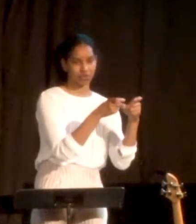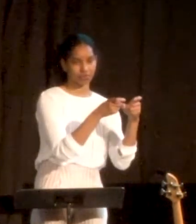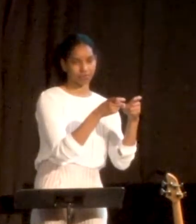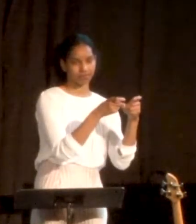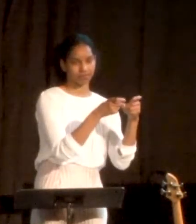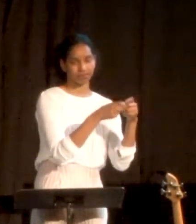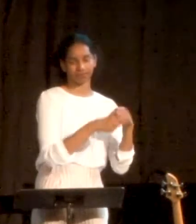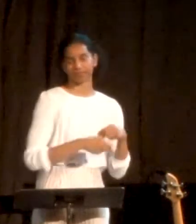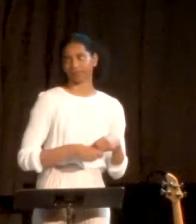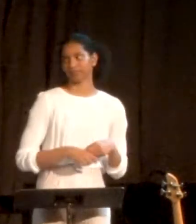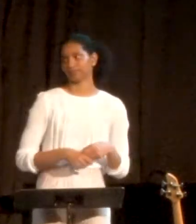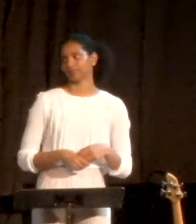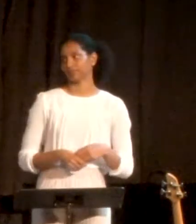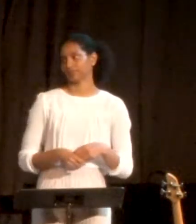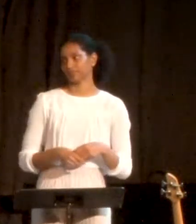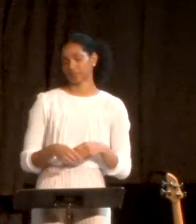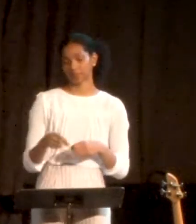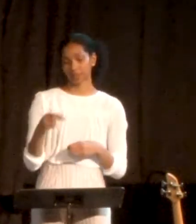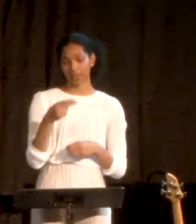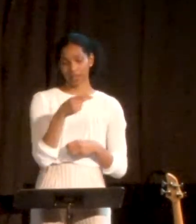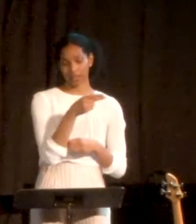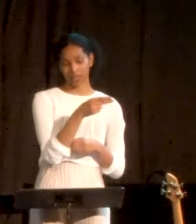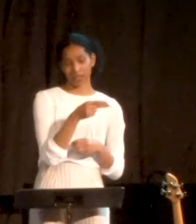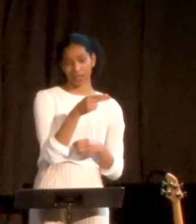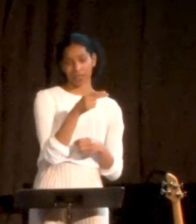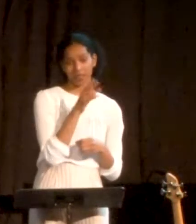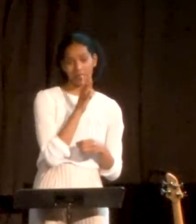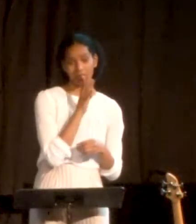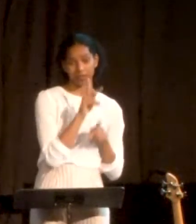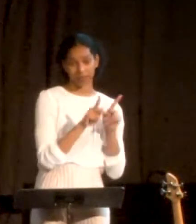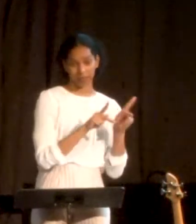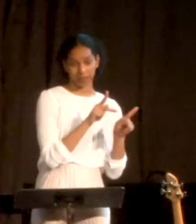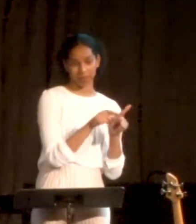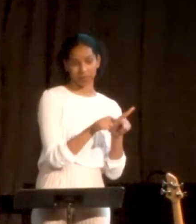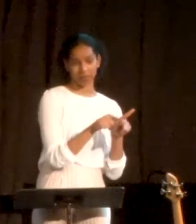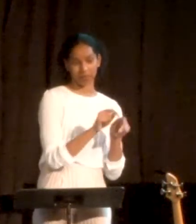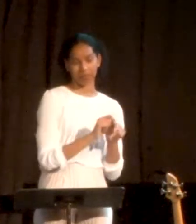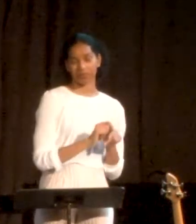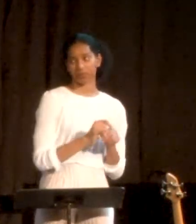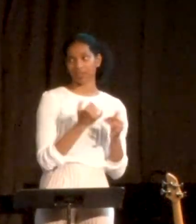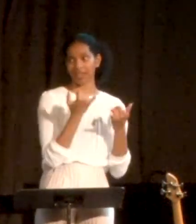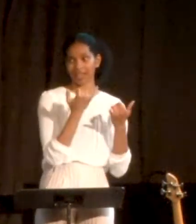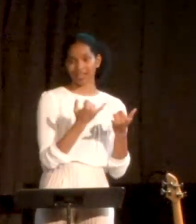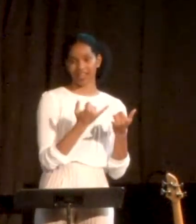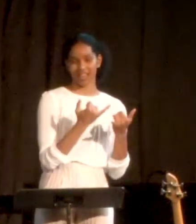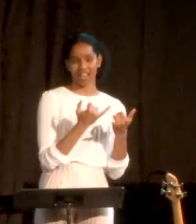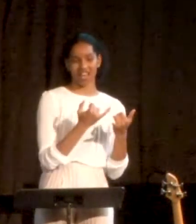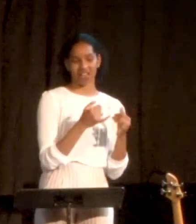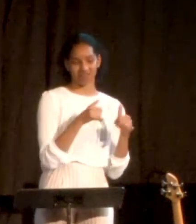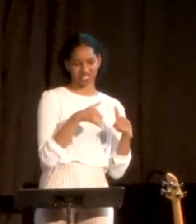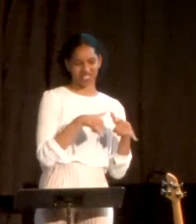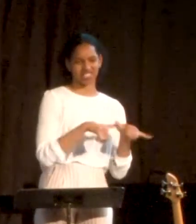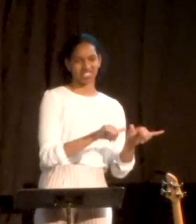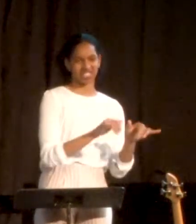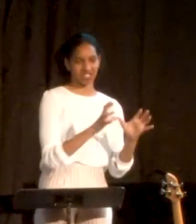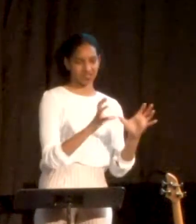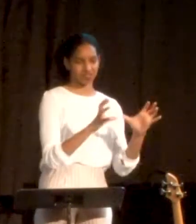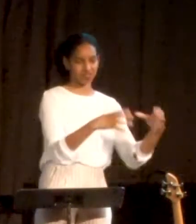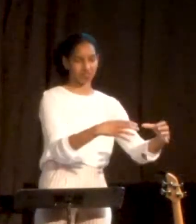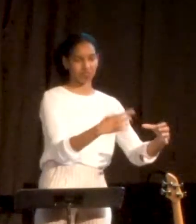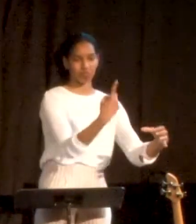The Hebraists held on in Jerusalem for another, 30 years.